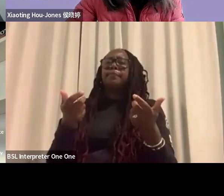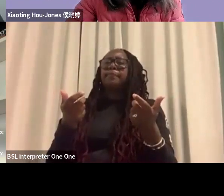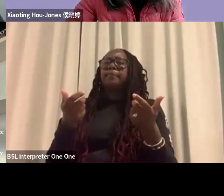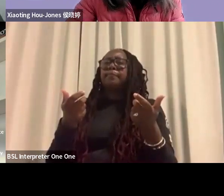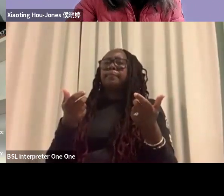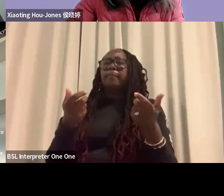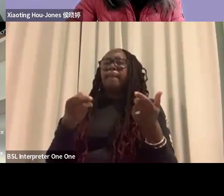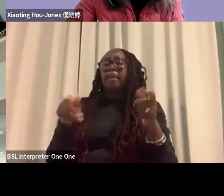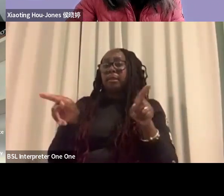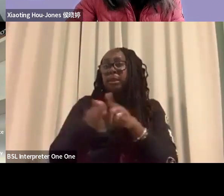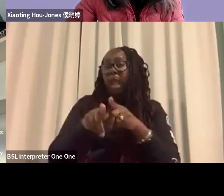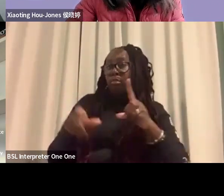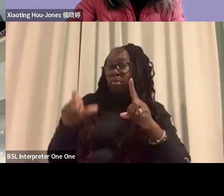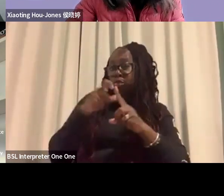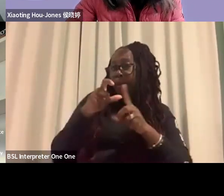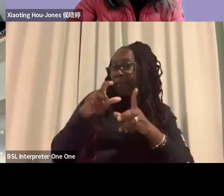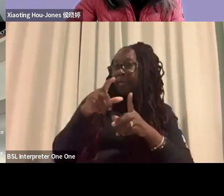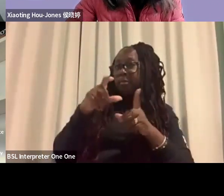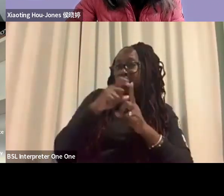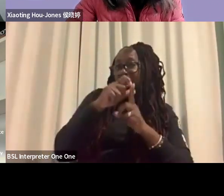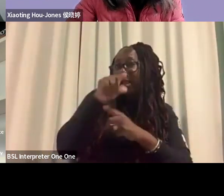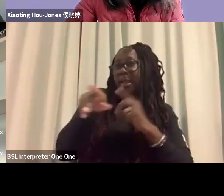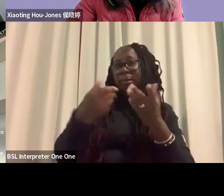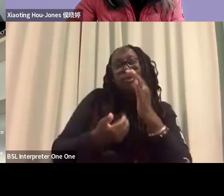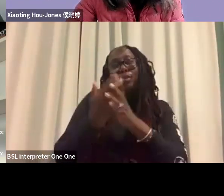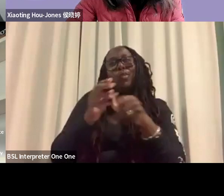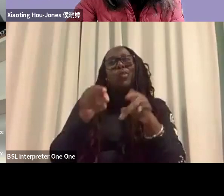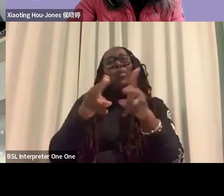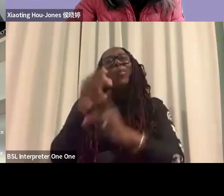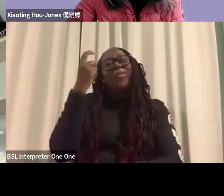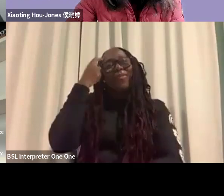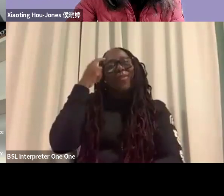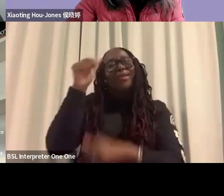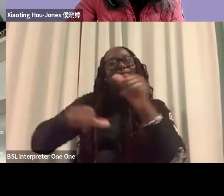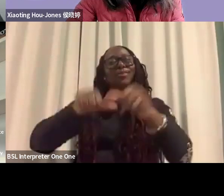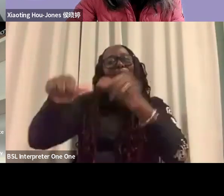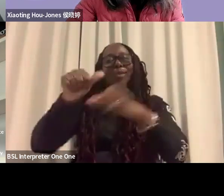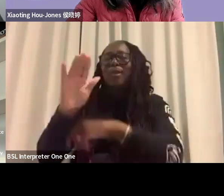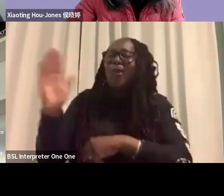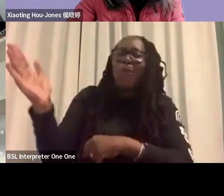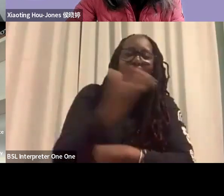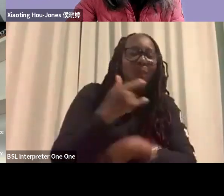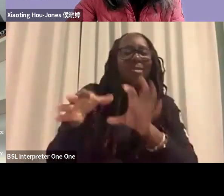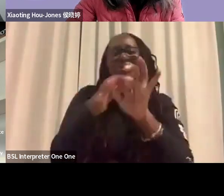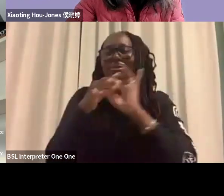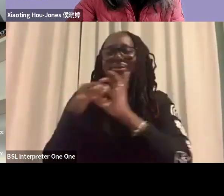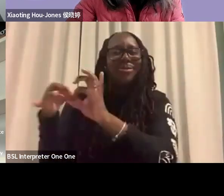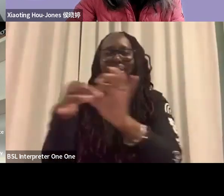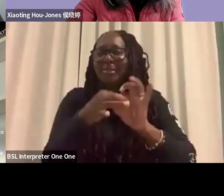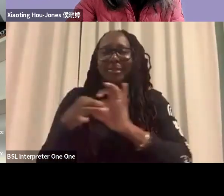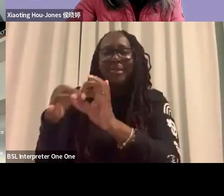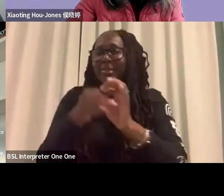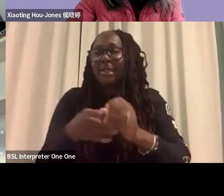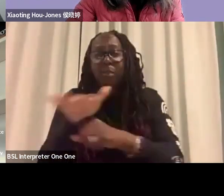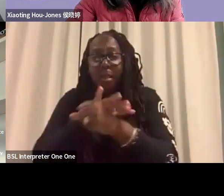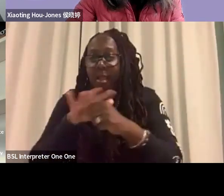donut economics offers a new way of thinking, and everyone can connect to it, because it's dimensions we have